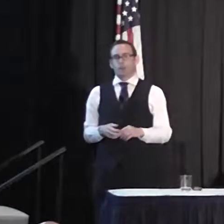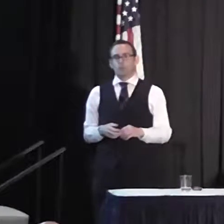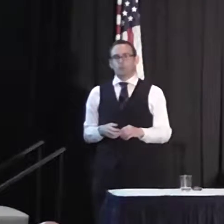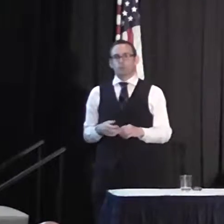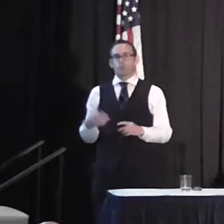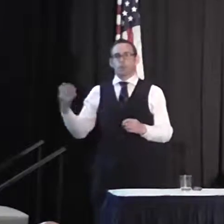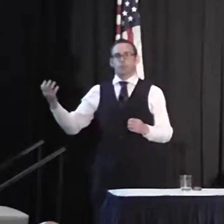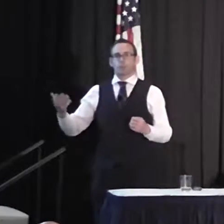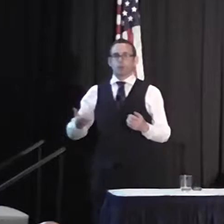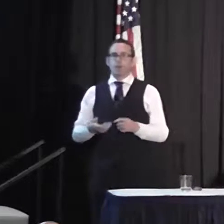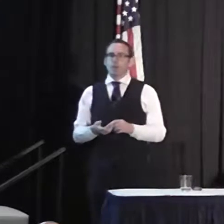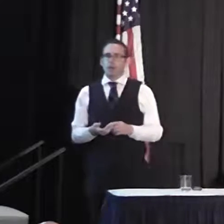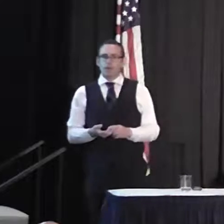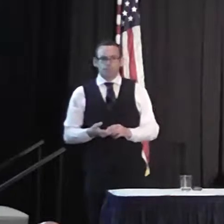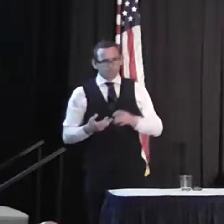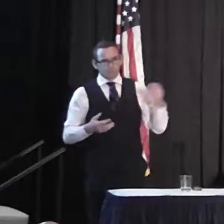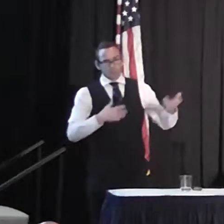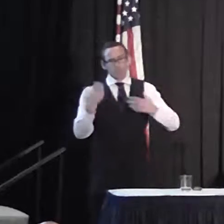an economic growth pace. But